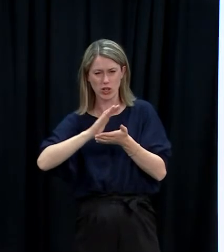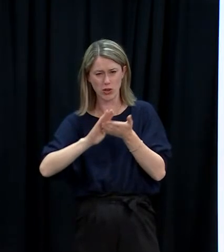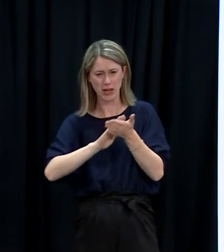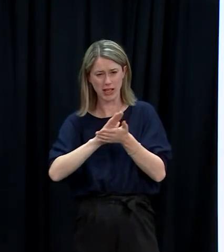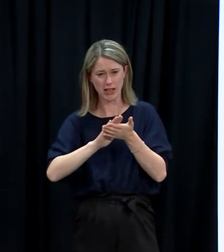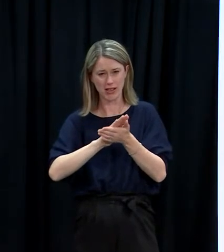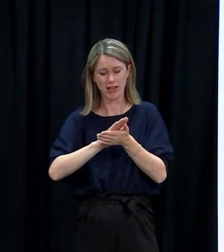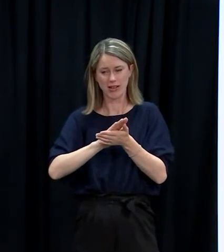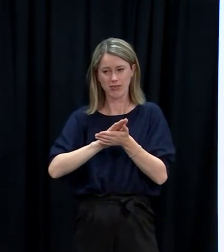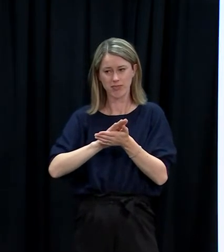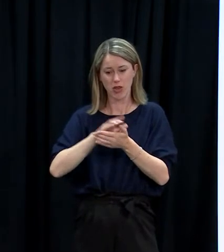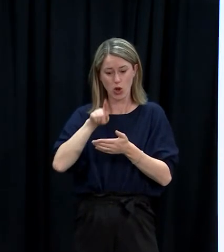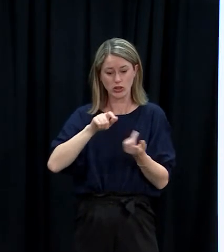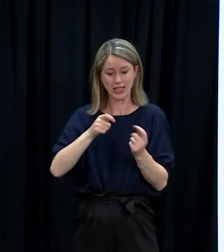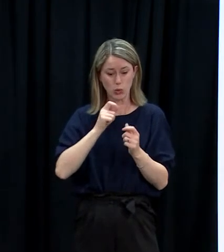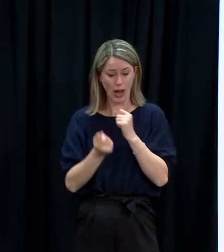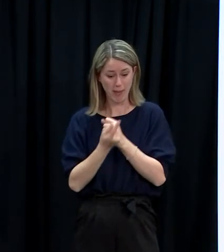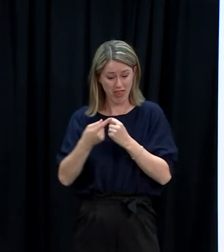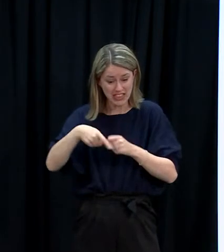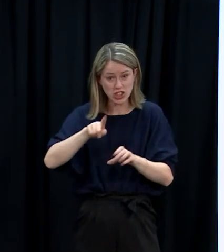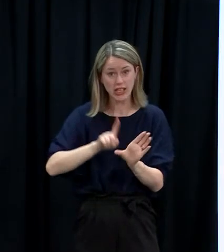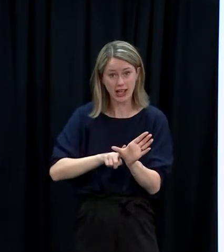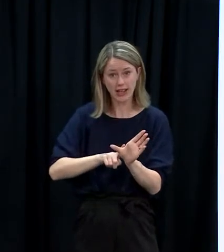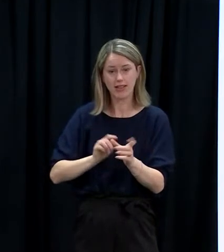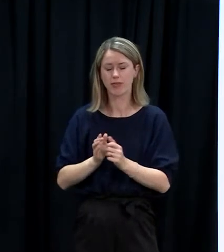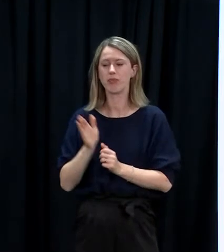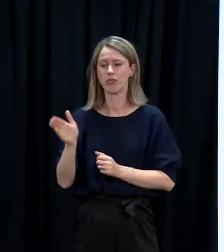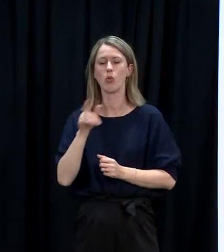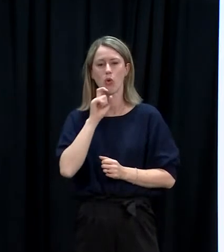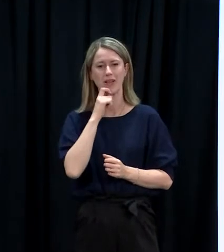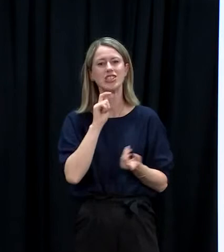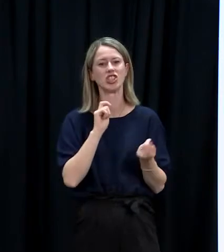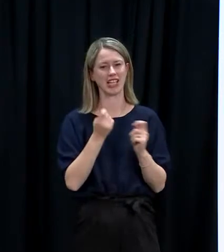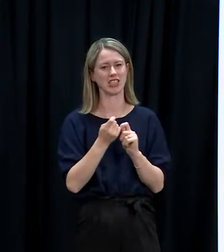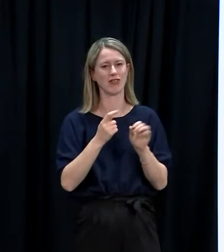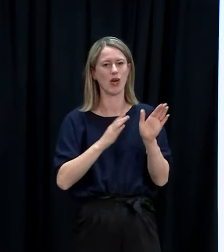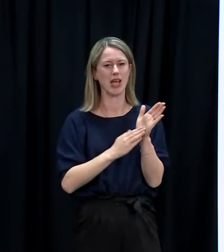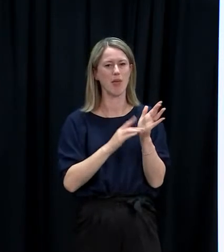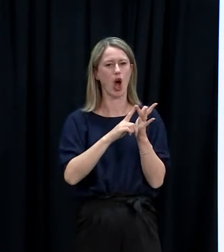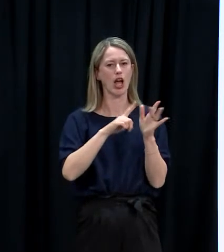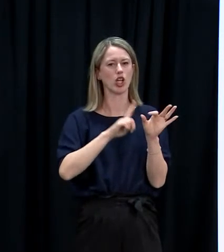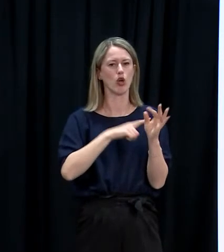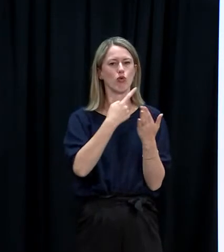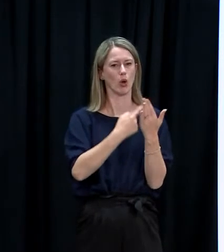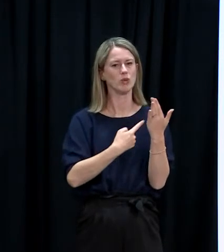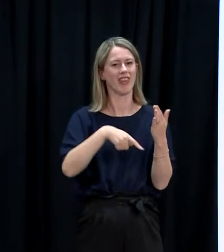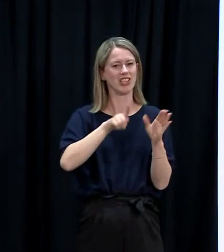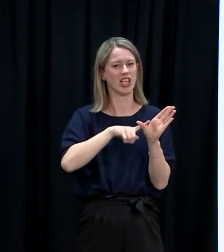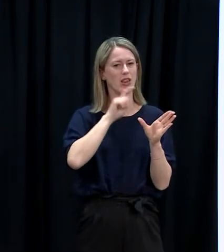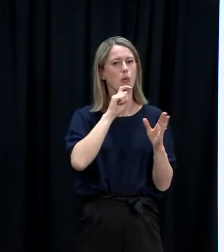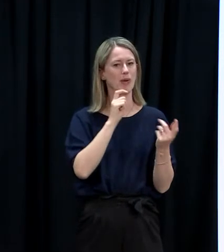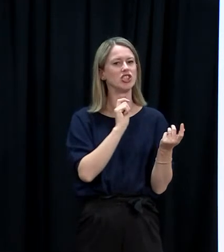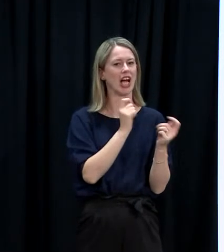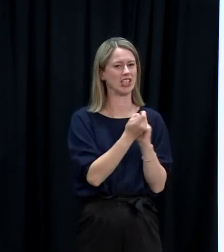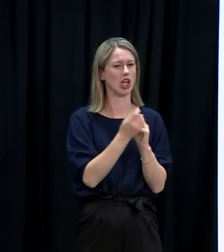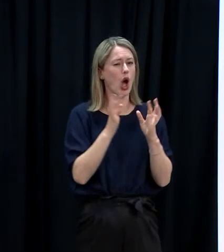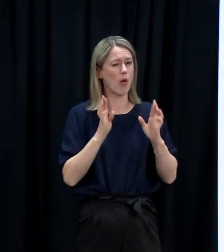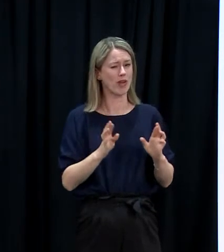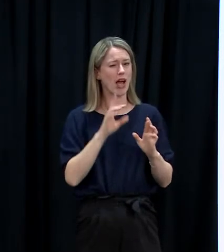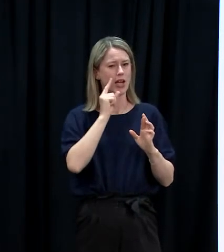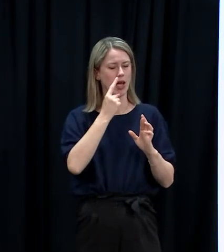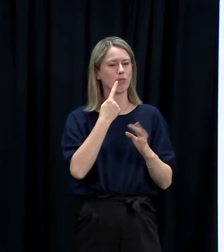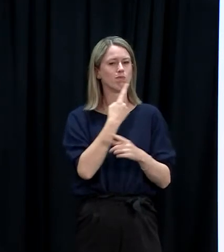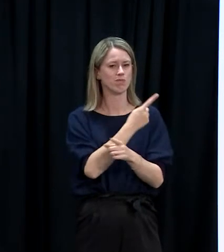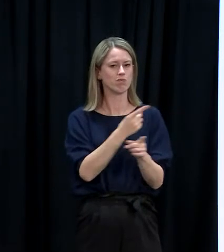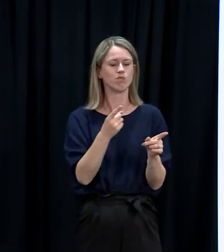into force in 2021? Look, I think you will see some changes to our MIQ settings this year. And so I hope to be able to set them